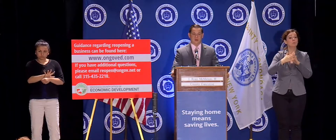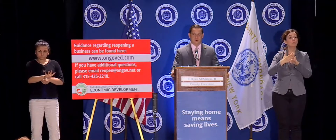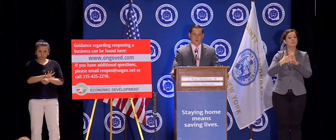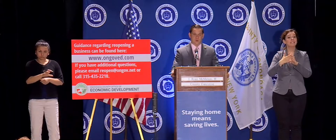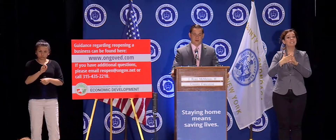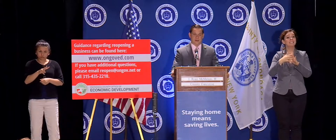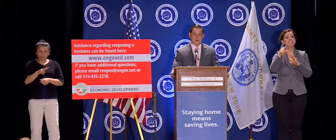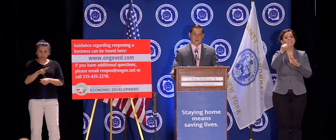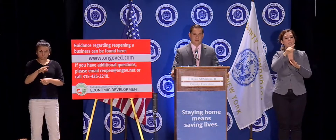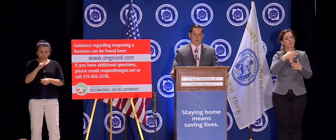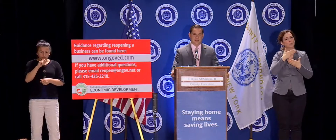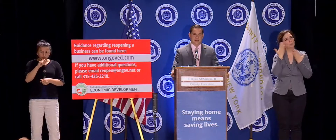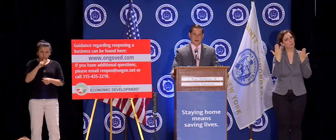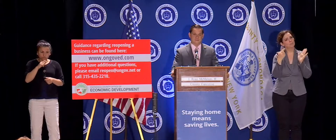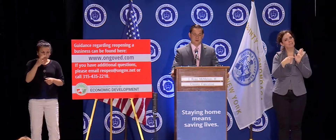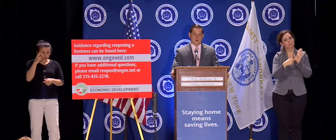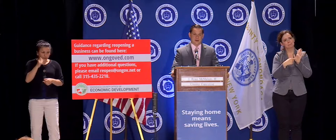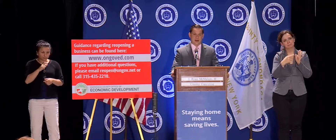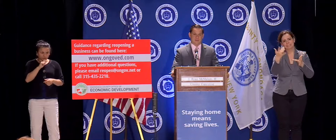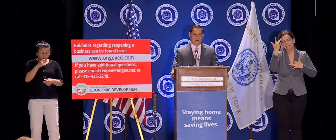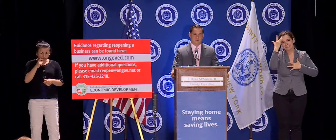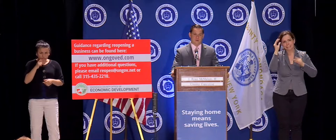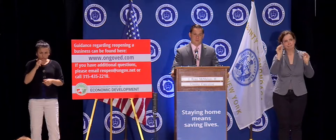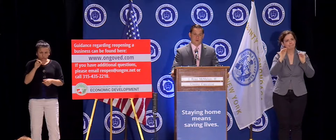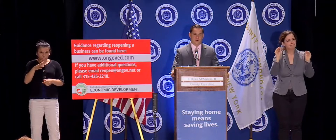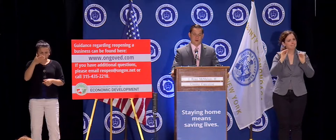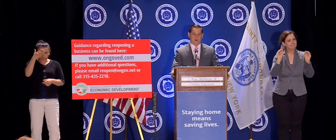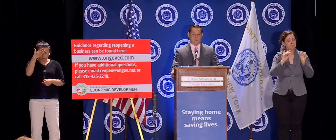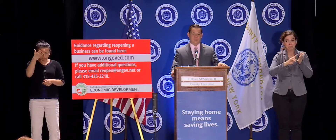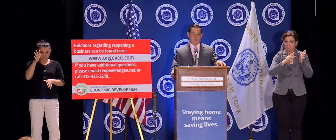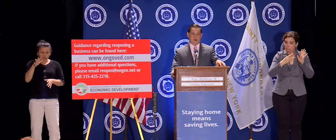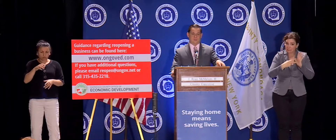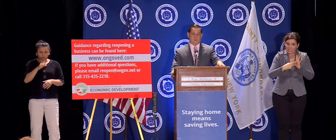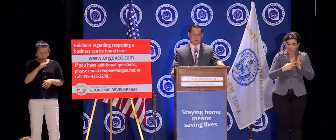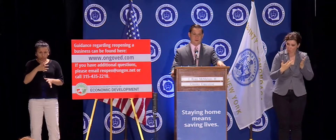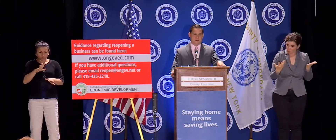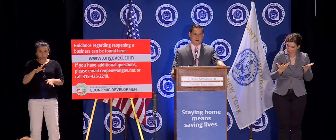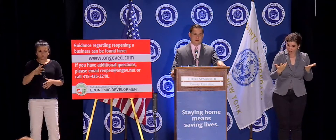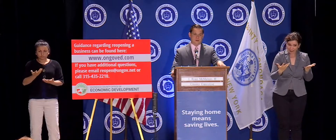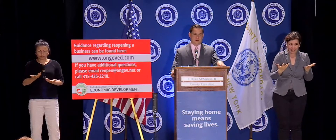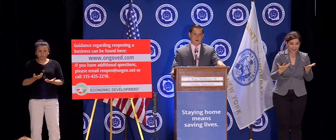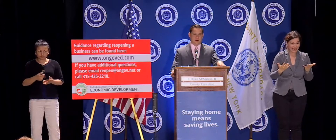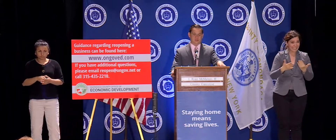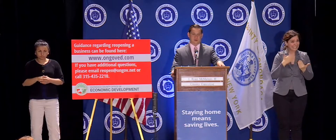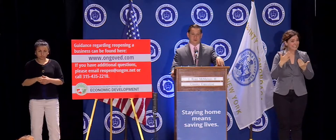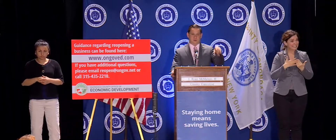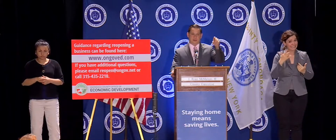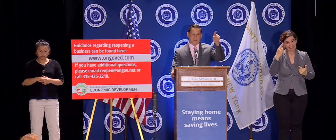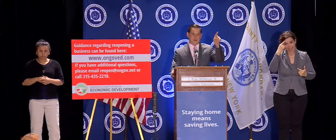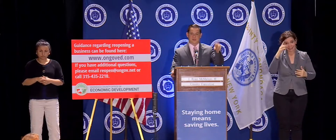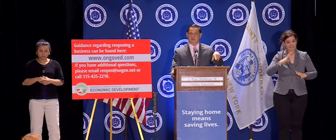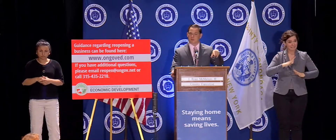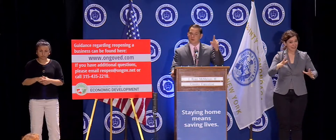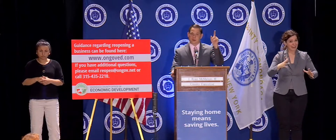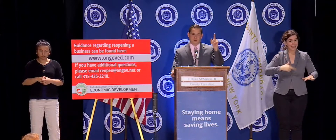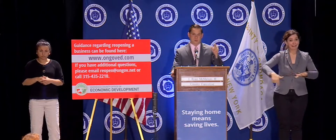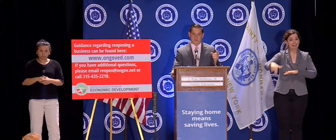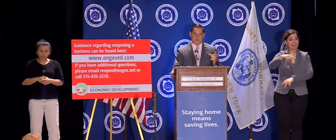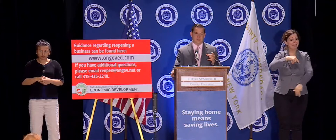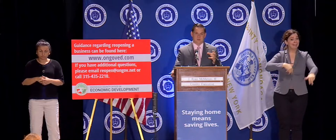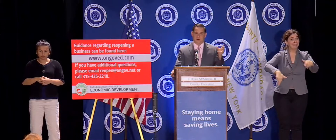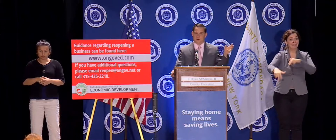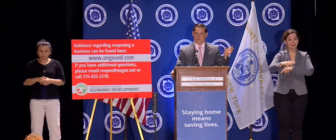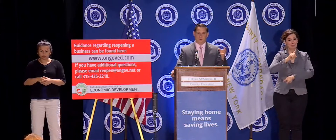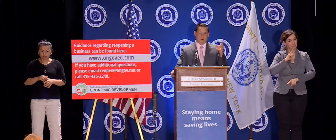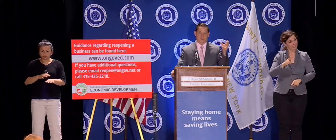there's value in looking at that. And how many of them were done are driven related to the senior buildings we